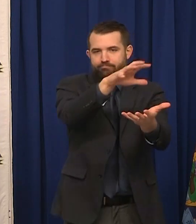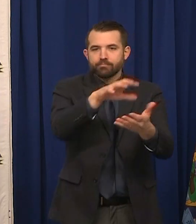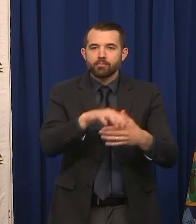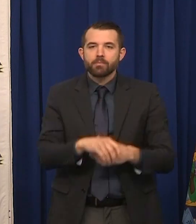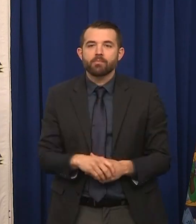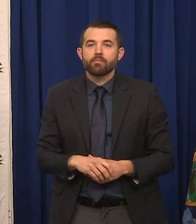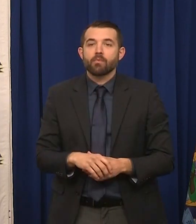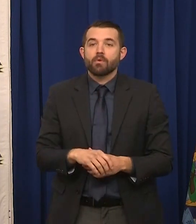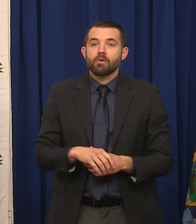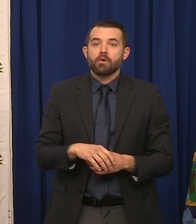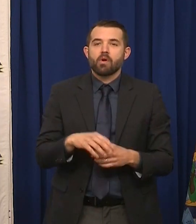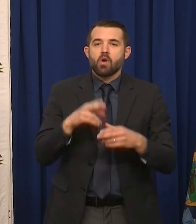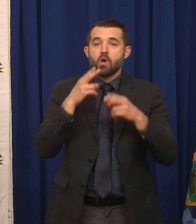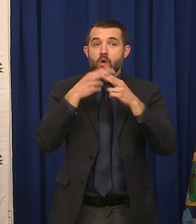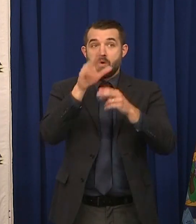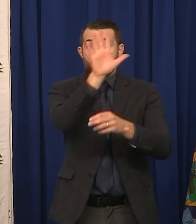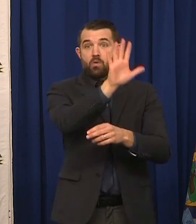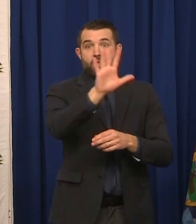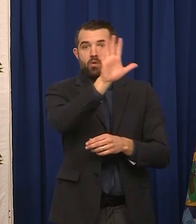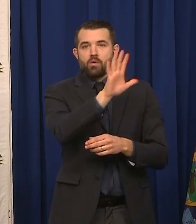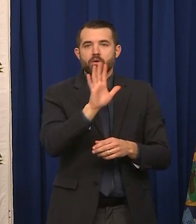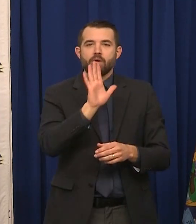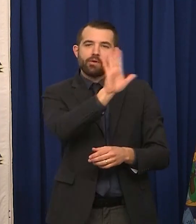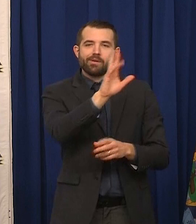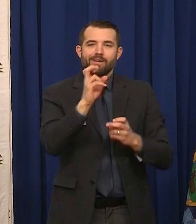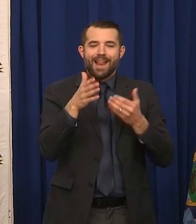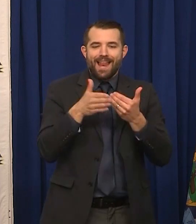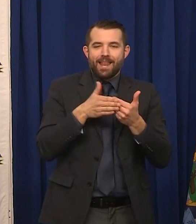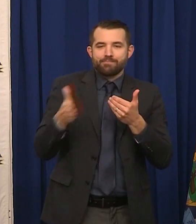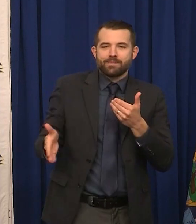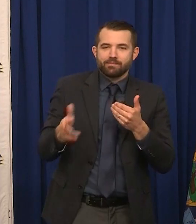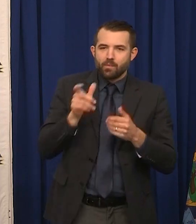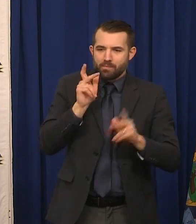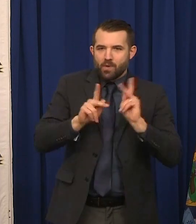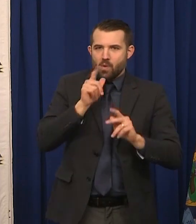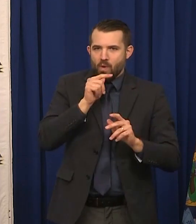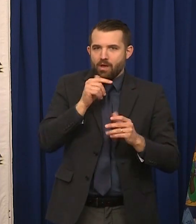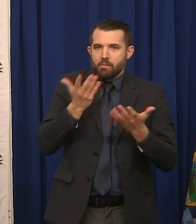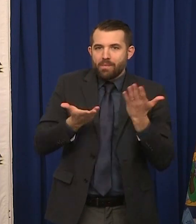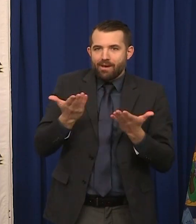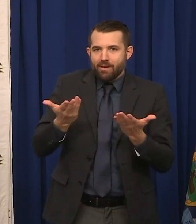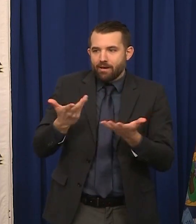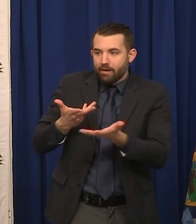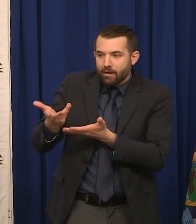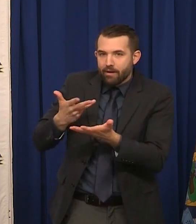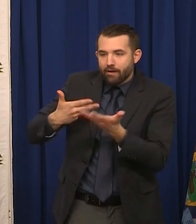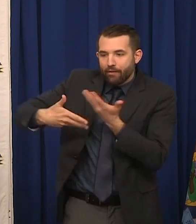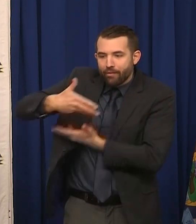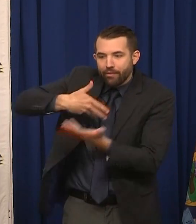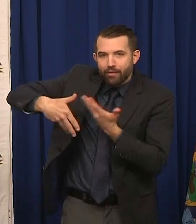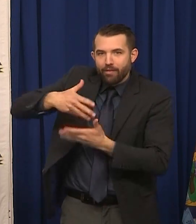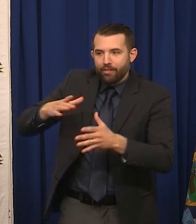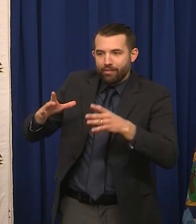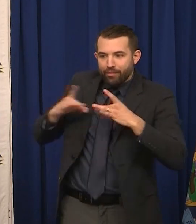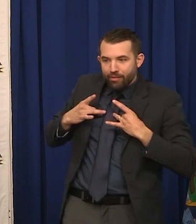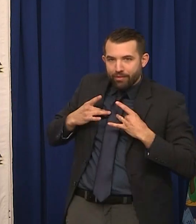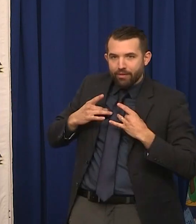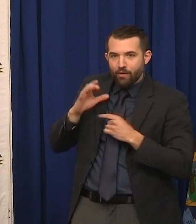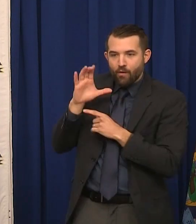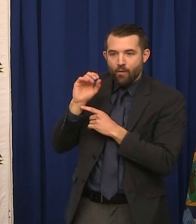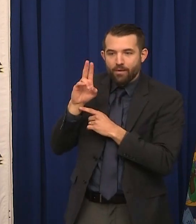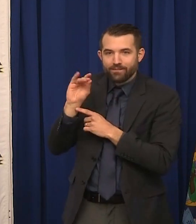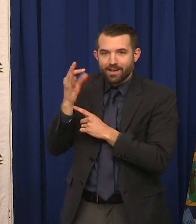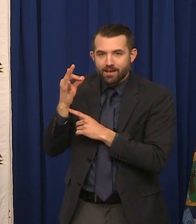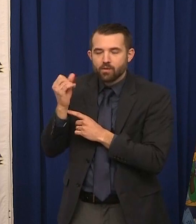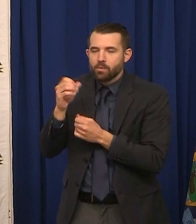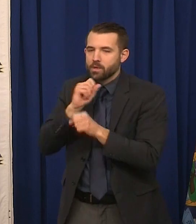neighbors. We're going to be continuing that now and continuing our process of equipping healthcare providers who